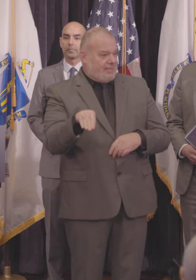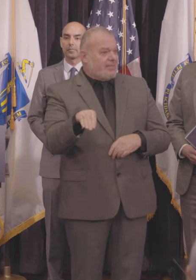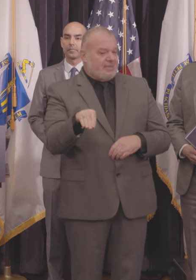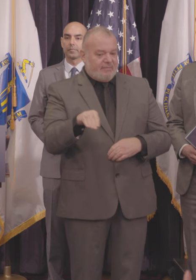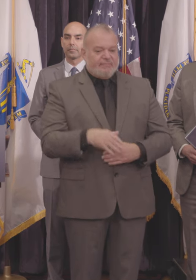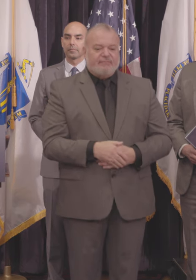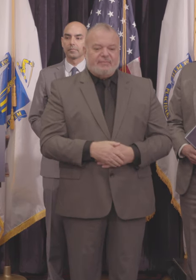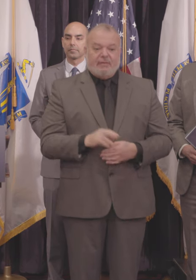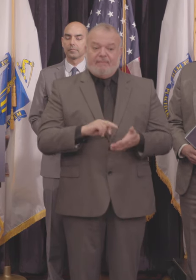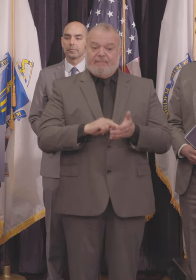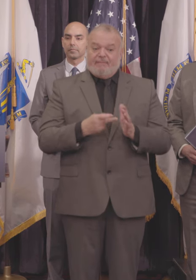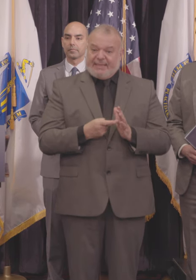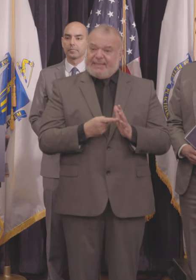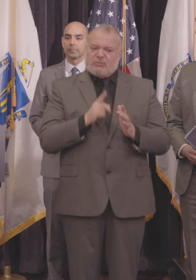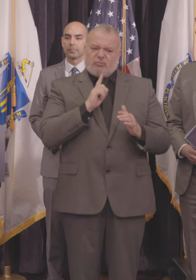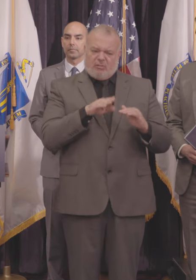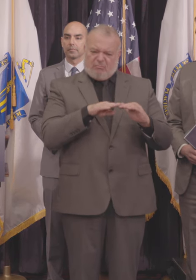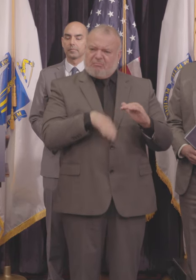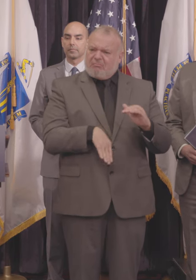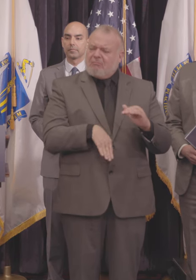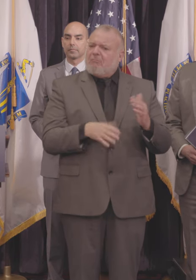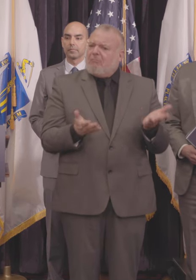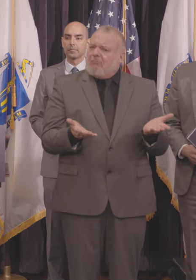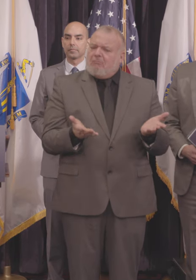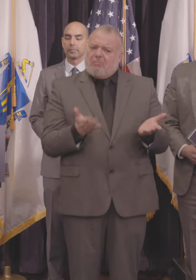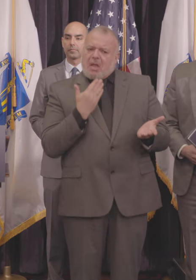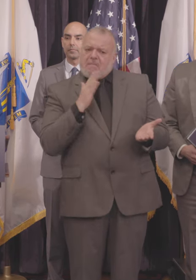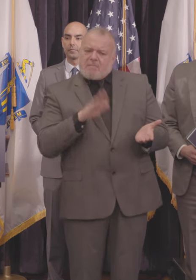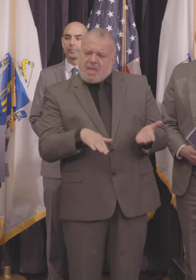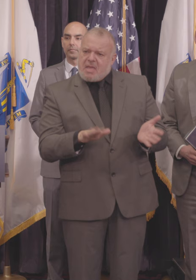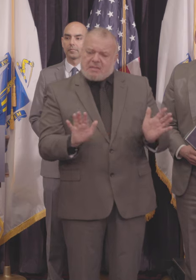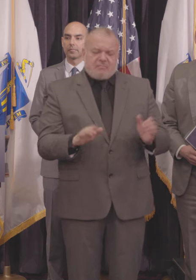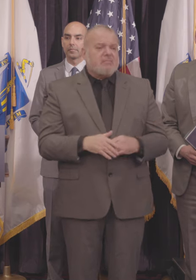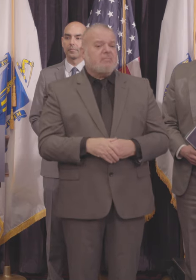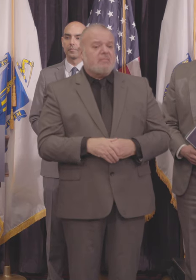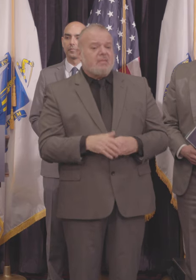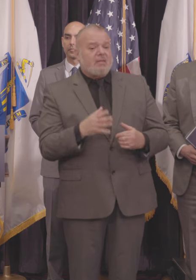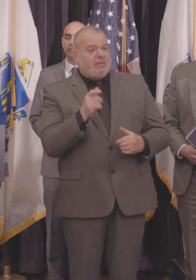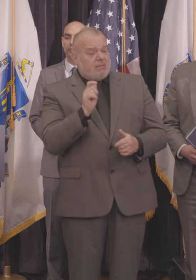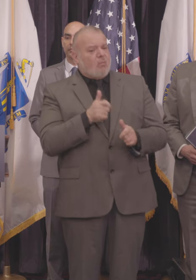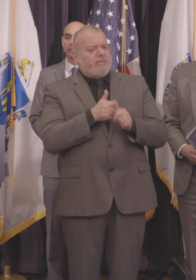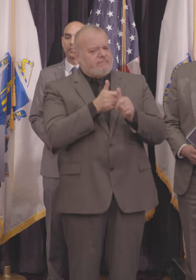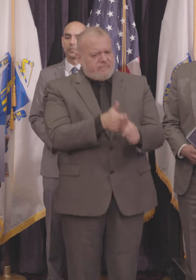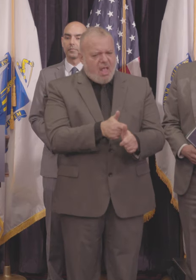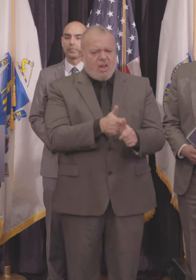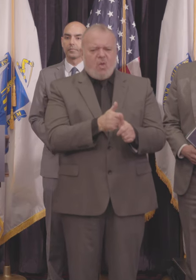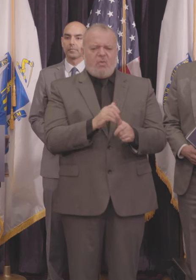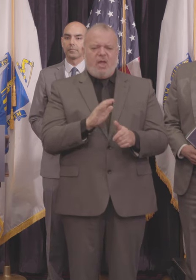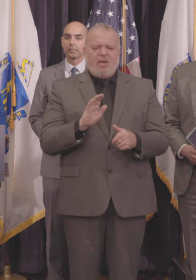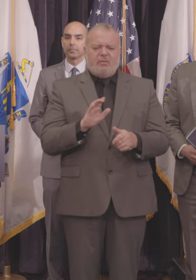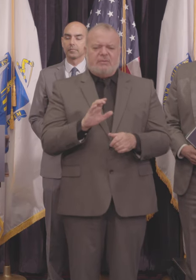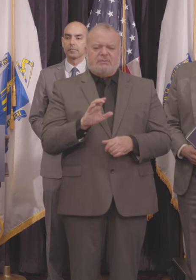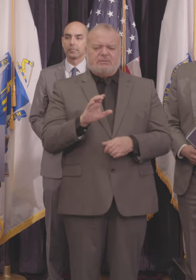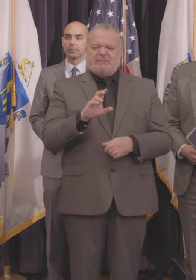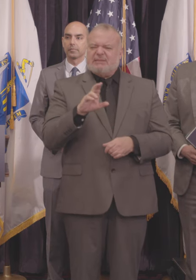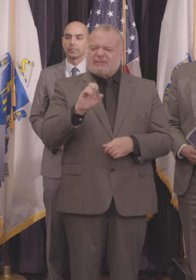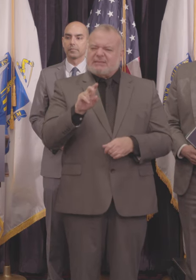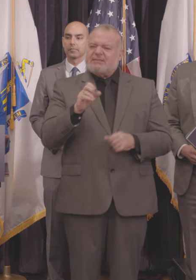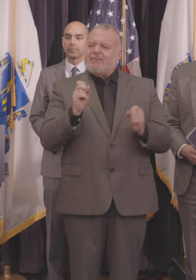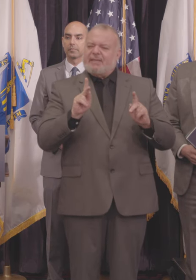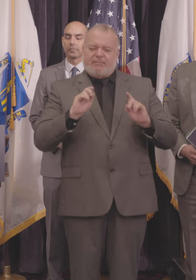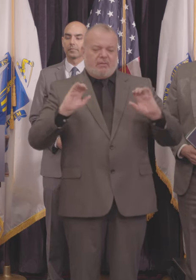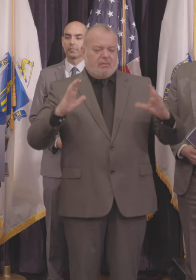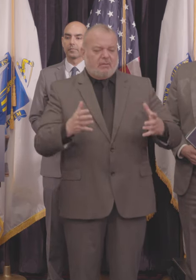of that. It's within consensus revenue projection, and it is below the current inflation rate, or